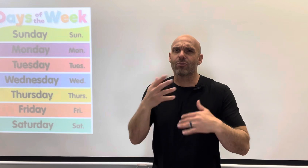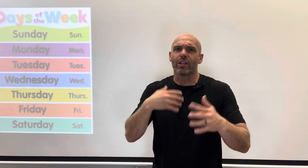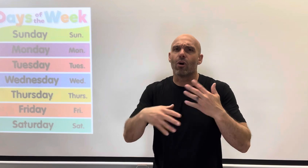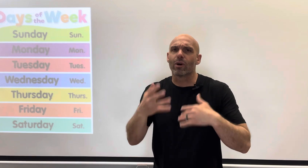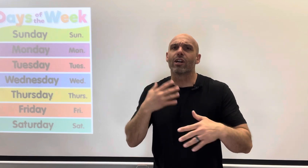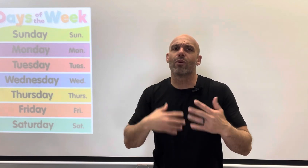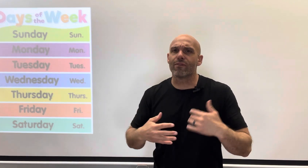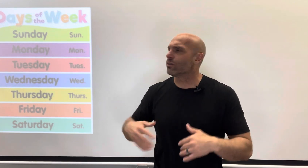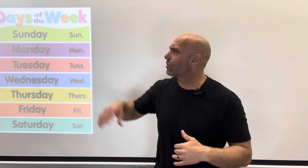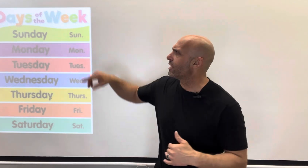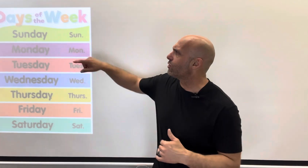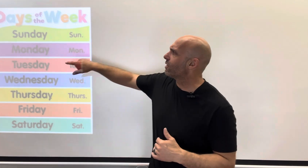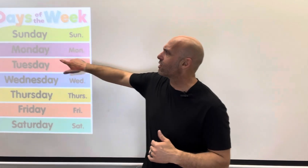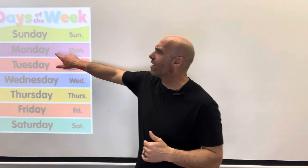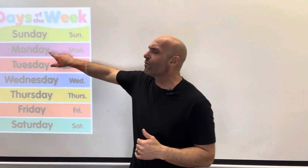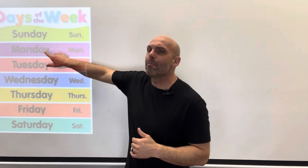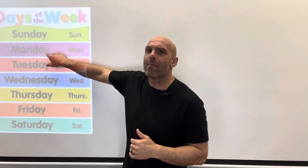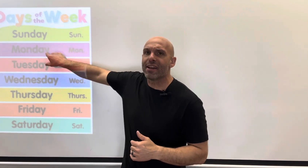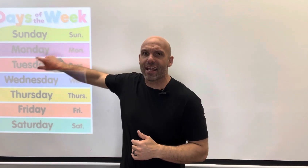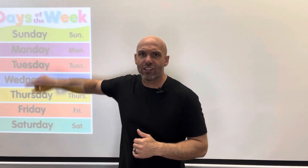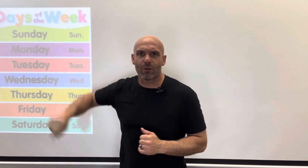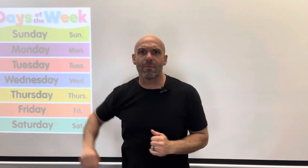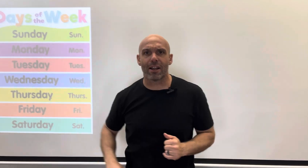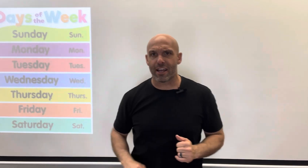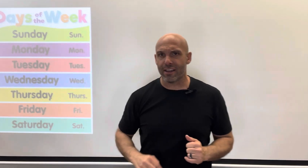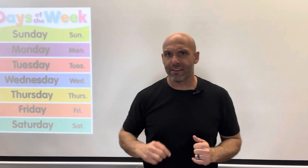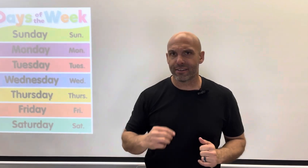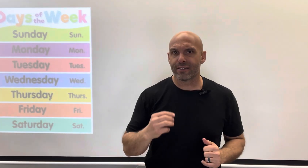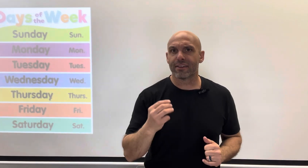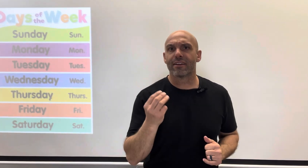go, we're going to review. So let's do it. Starting from Monday, show me Monday.